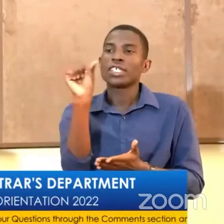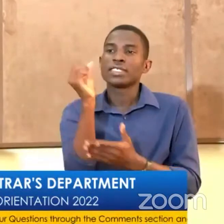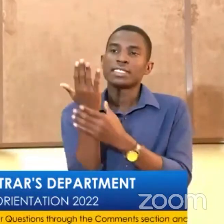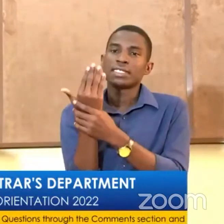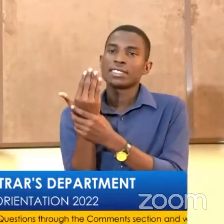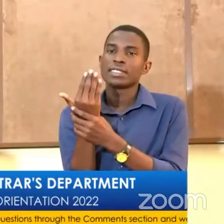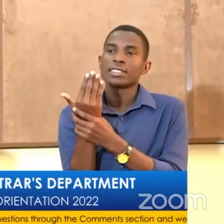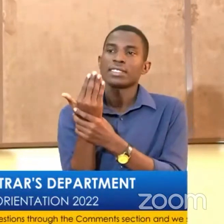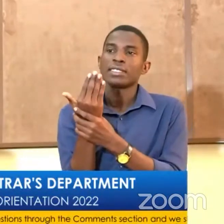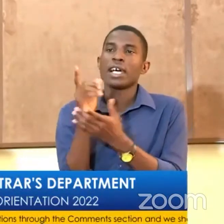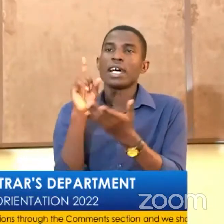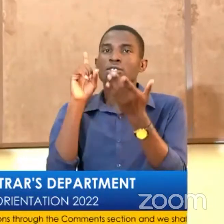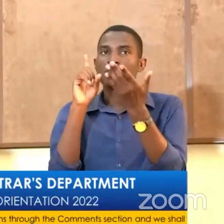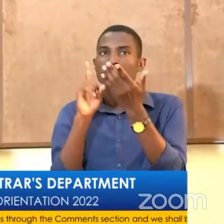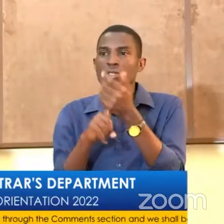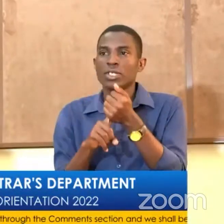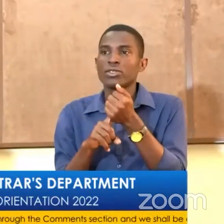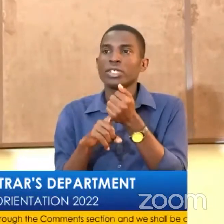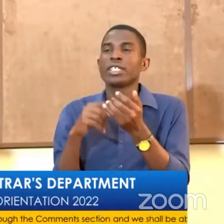you get an average of